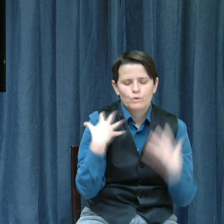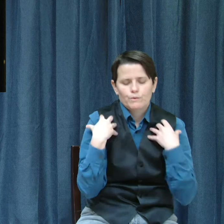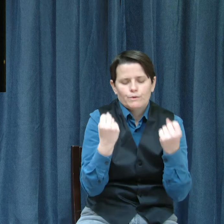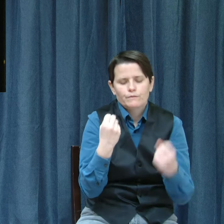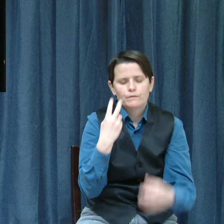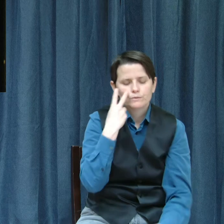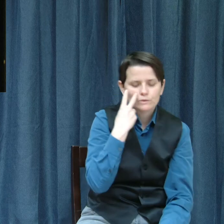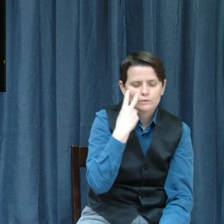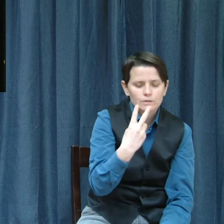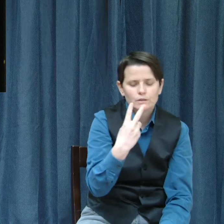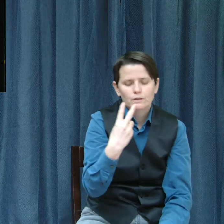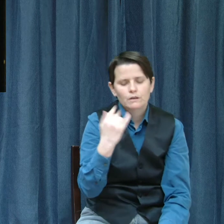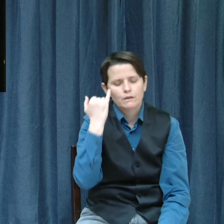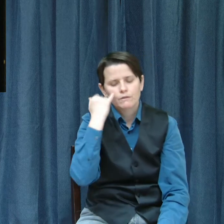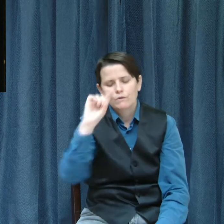to be it.